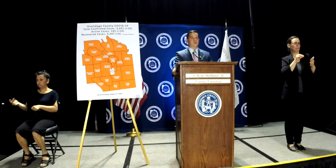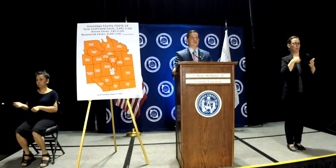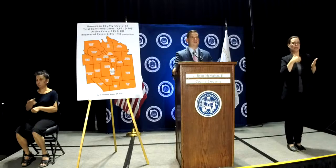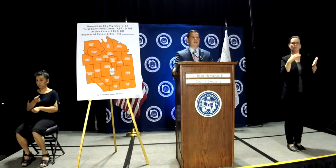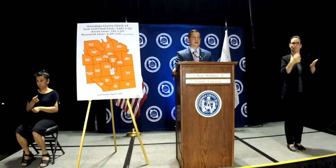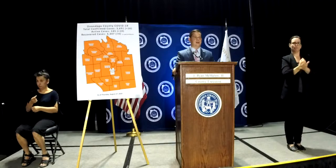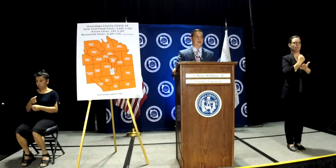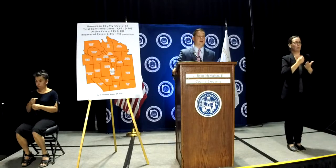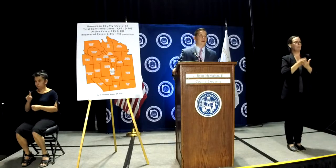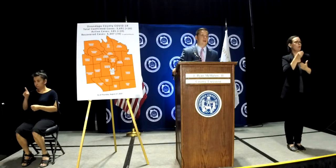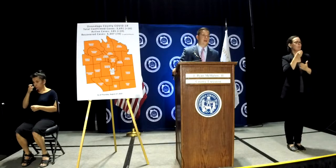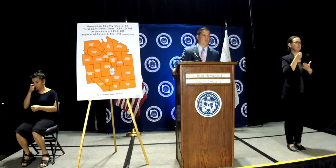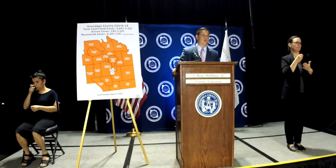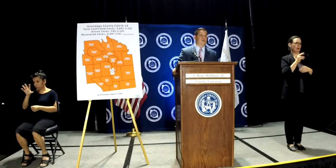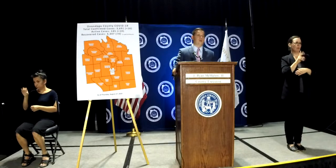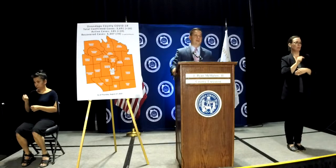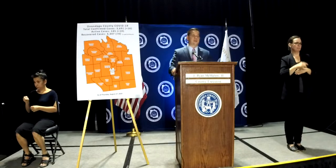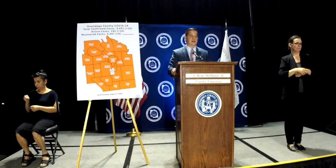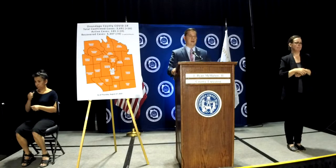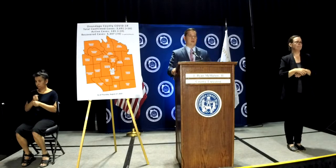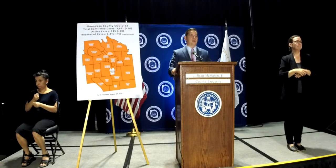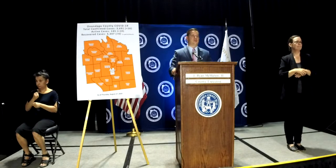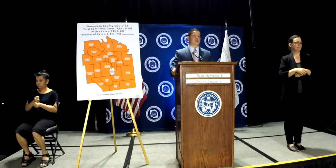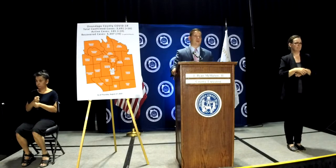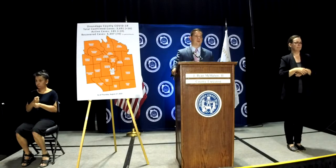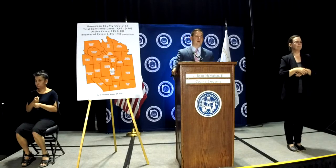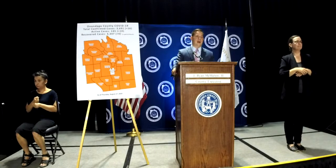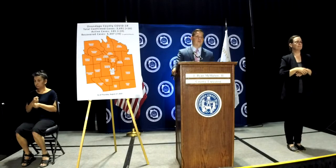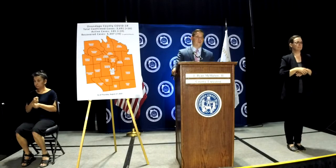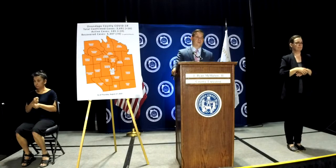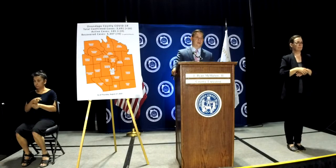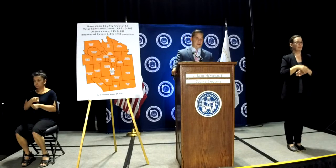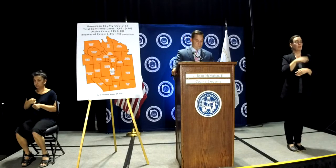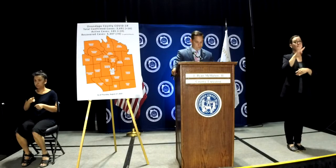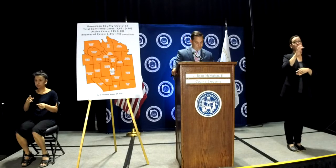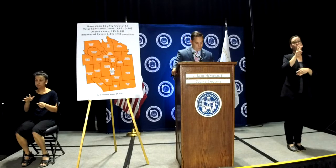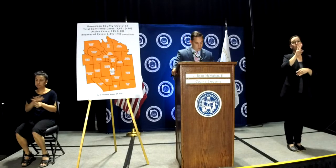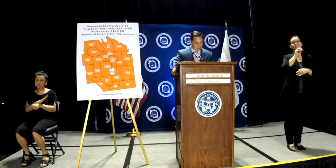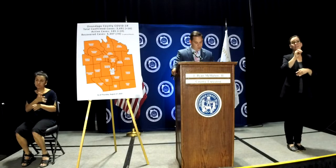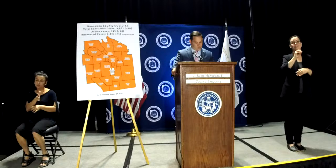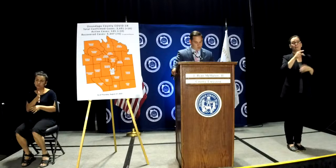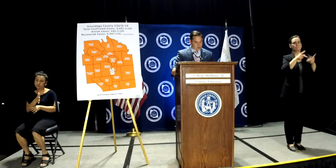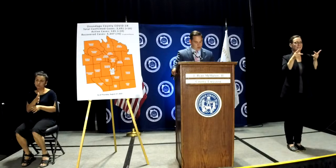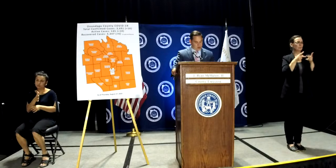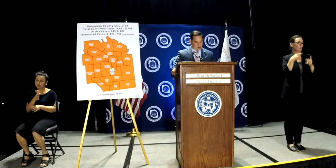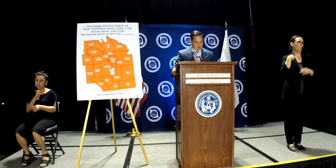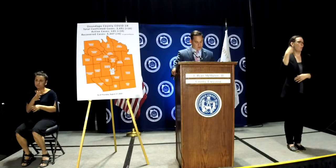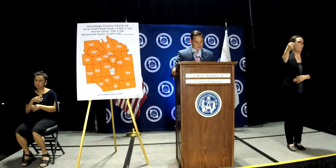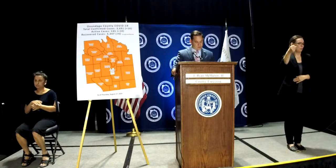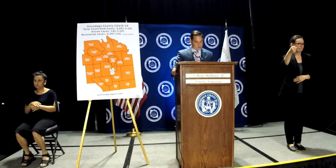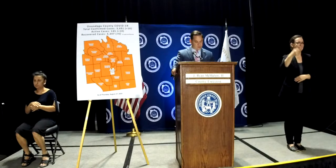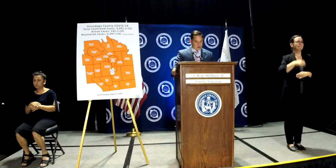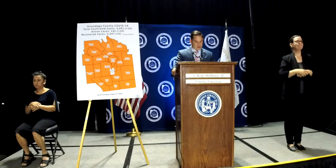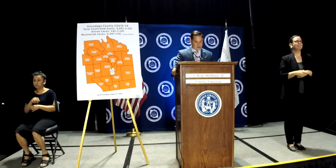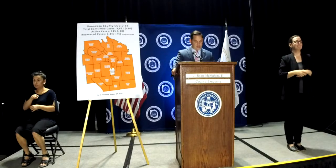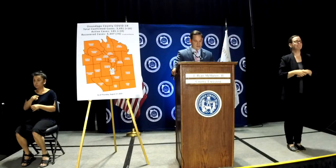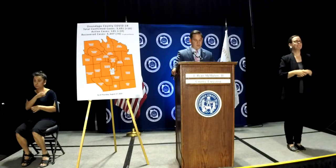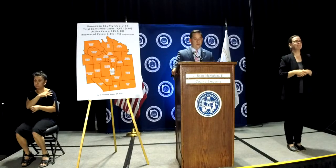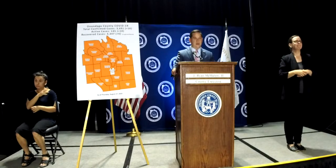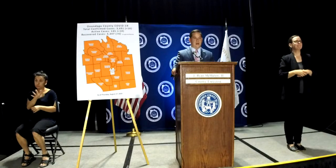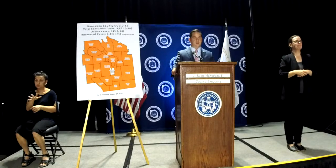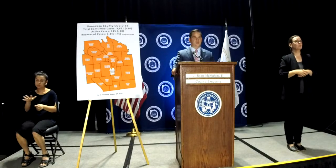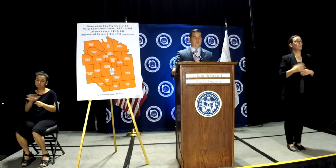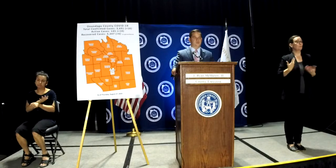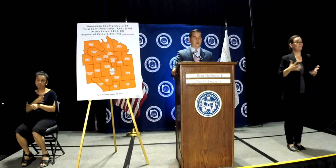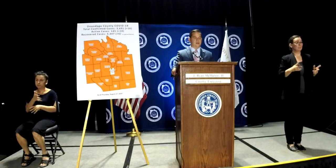460 positions today that were filled at this time last year that are not filled today. We cut spending, $18